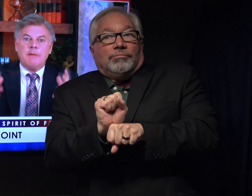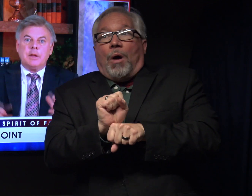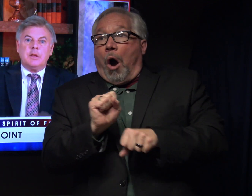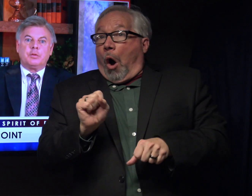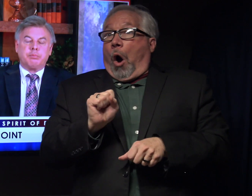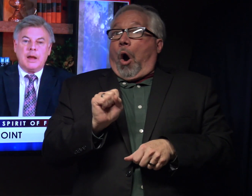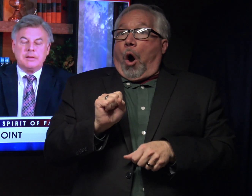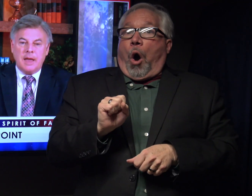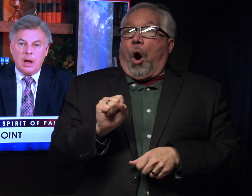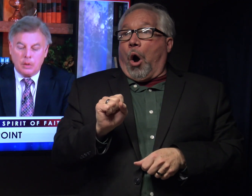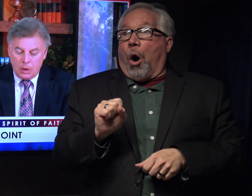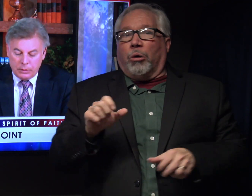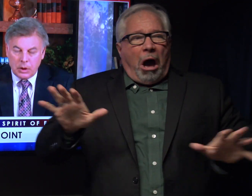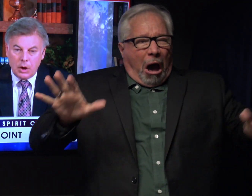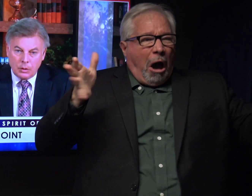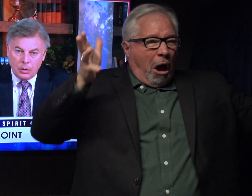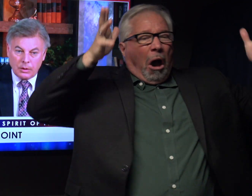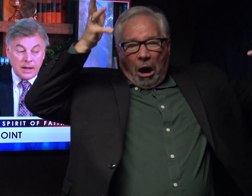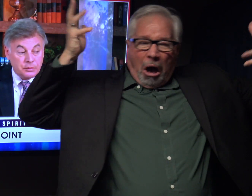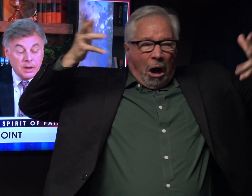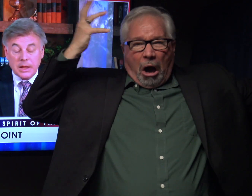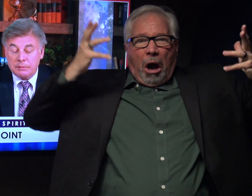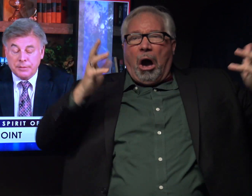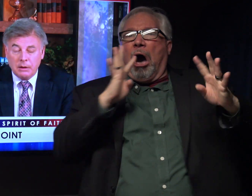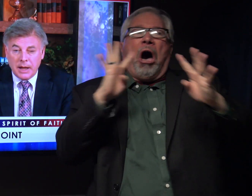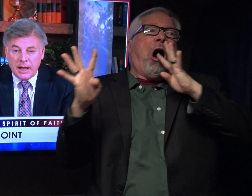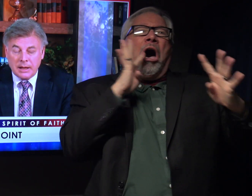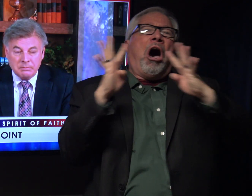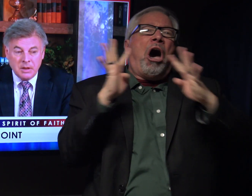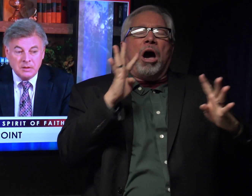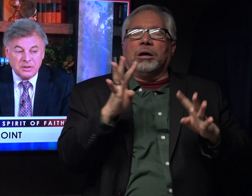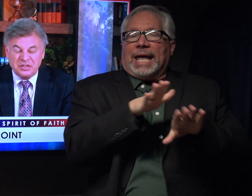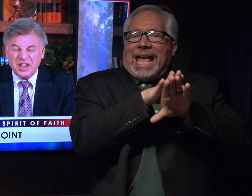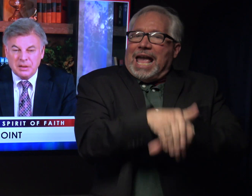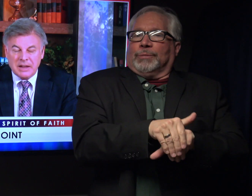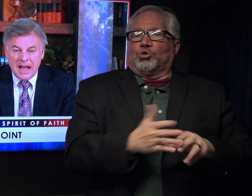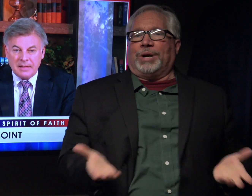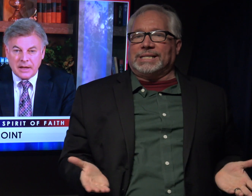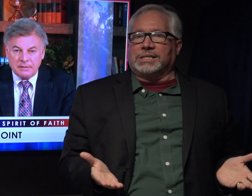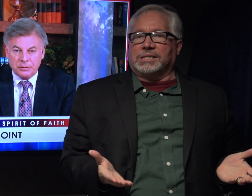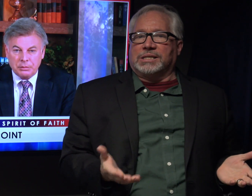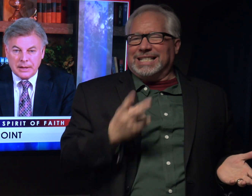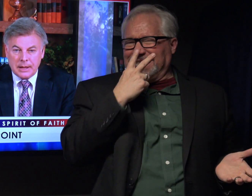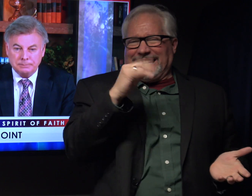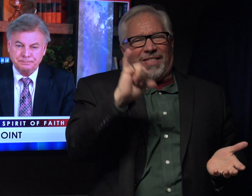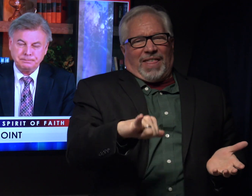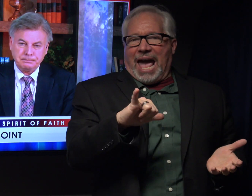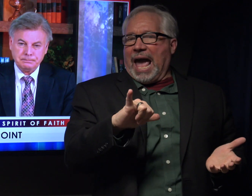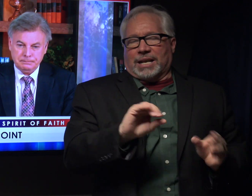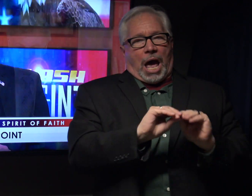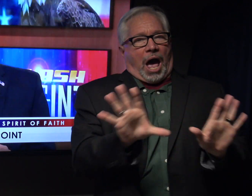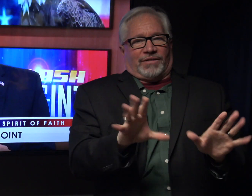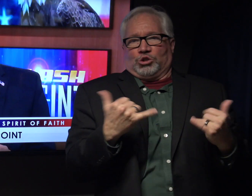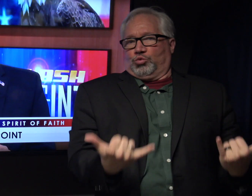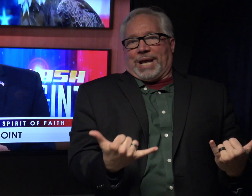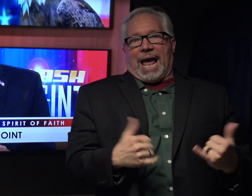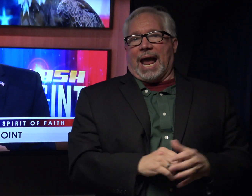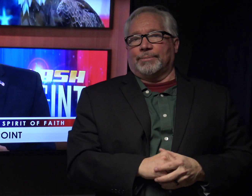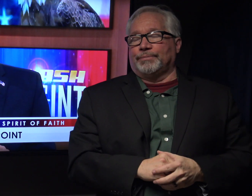this breakdown over law and order. It's really infuriating to see the reality of this right now. Yeah, that's true. And those pictures were from